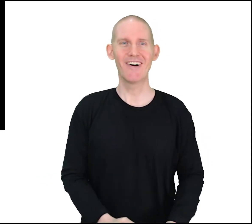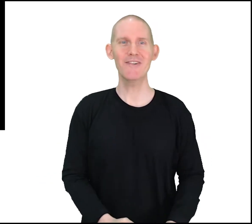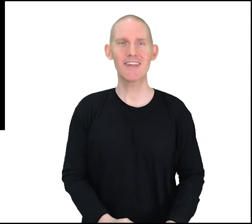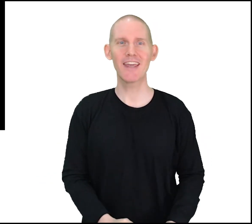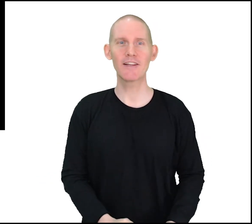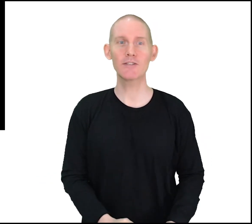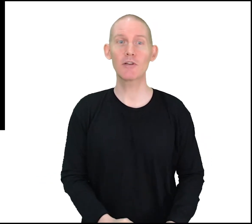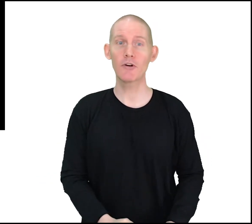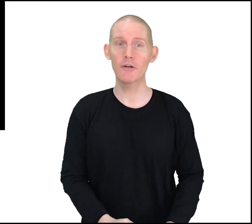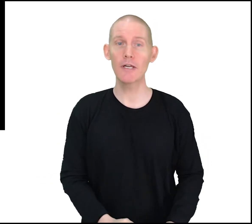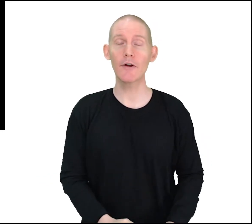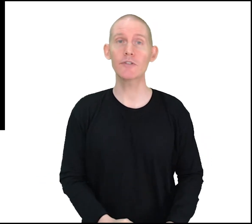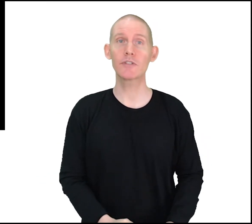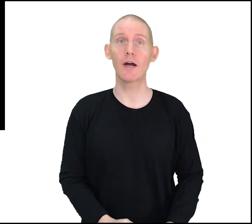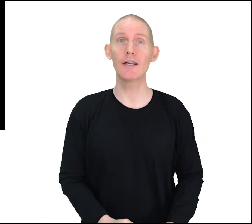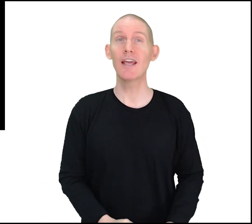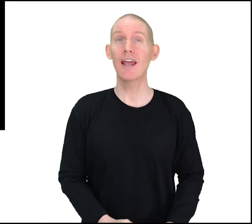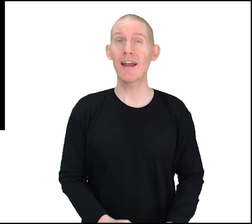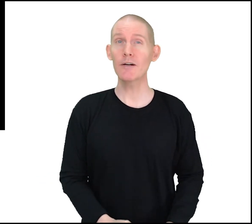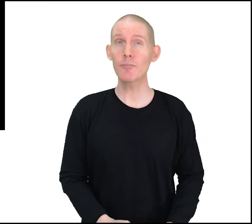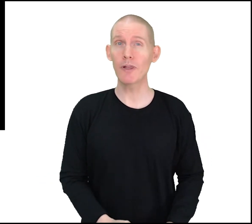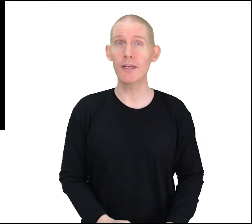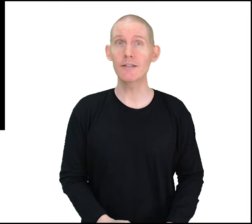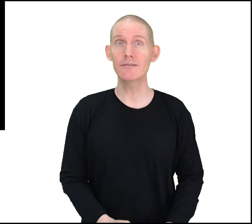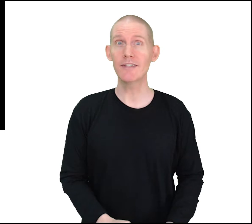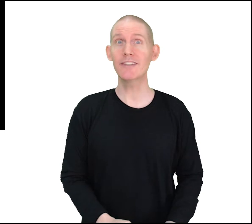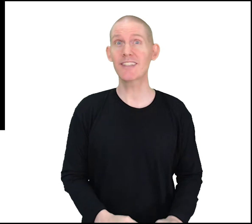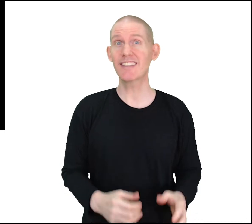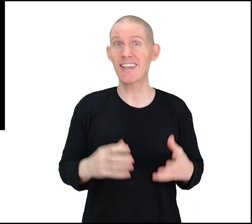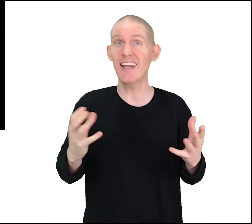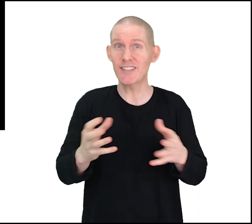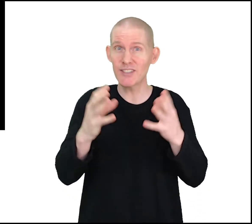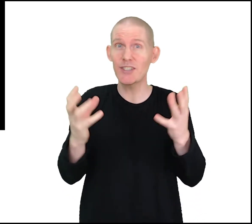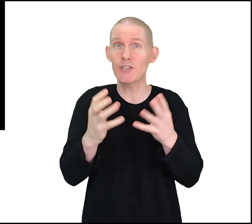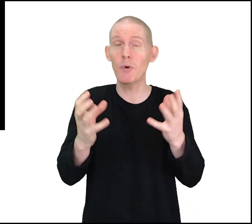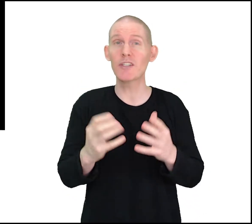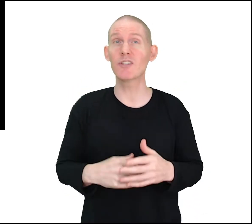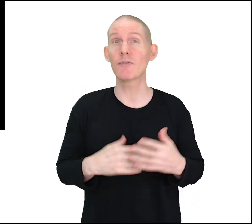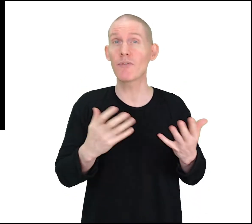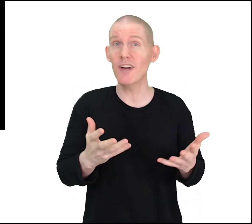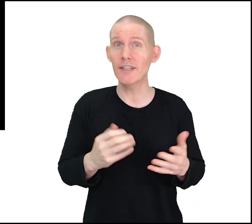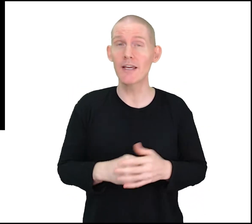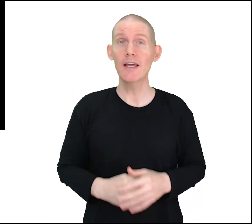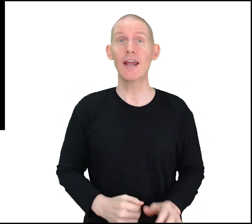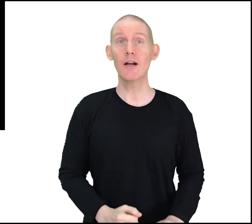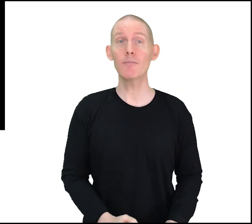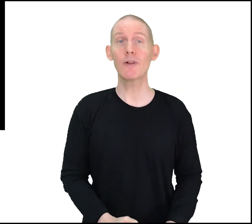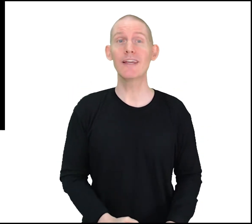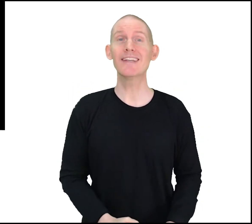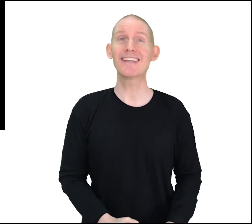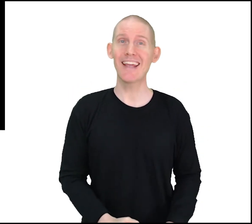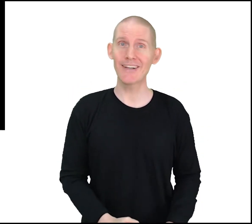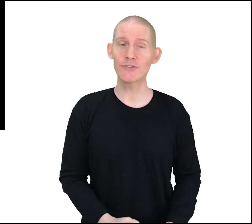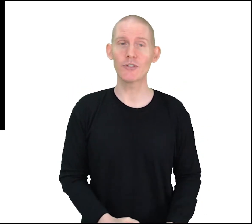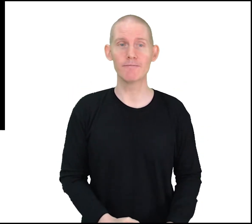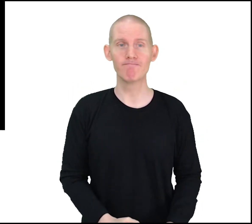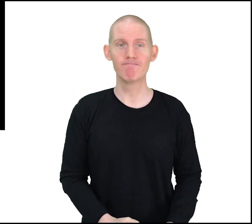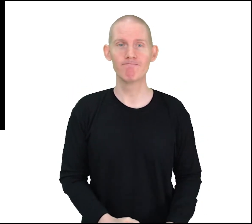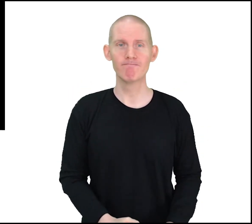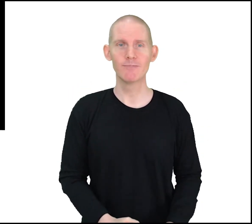Okay, let's learn how to sign airplane. In this case, this situation, the flight, airplane cancel. All